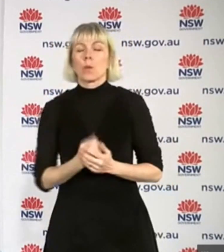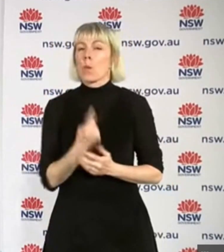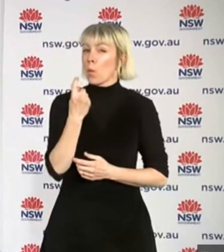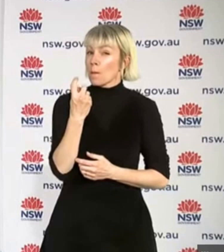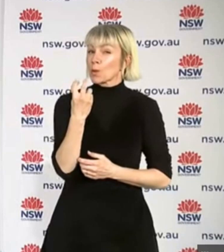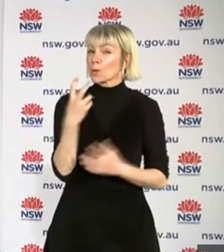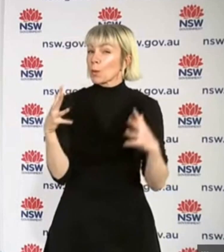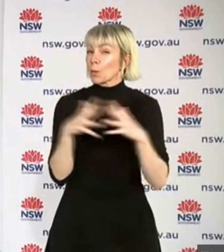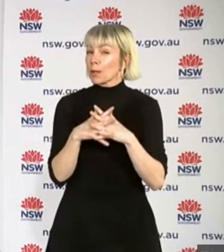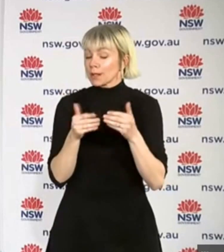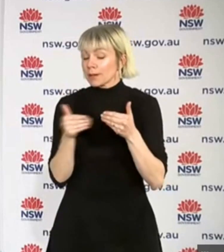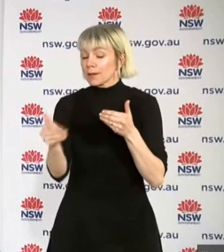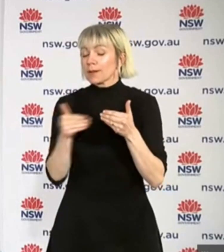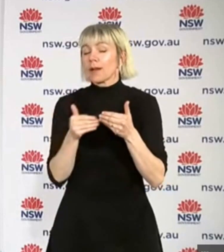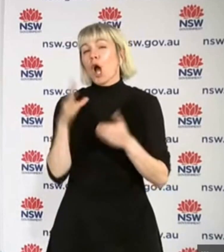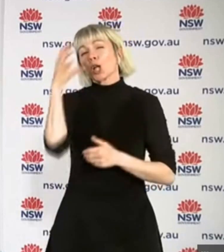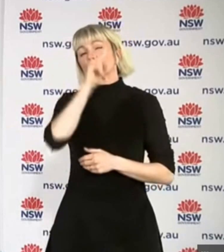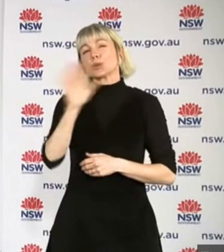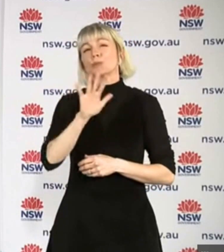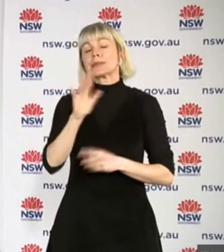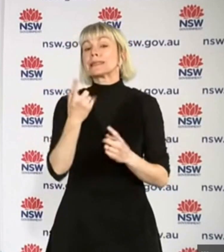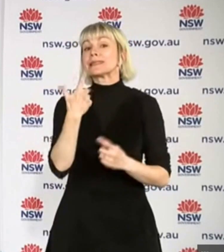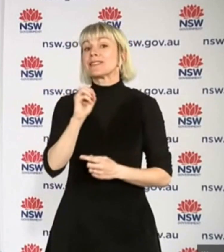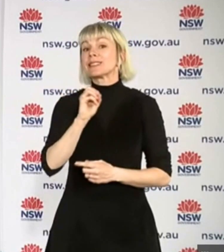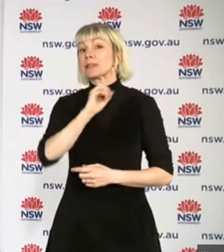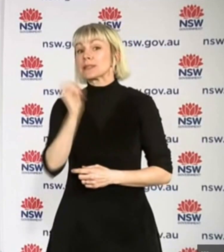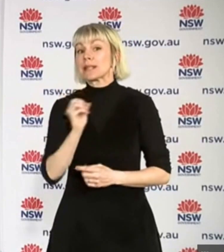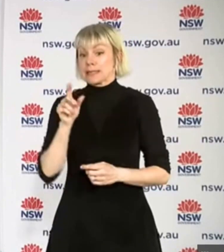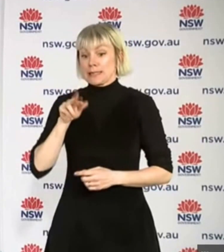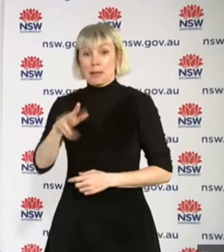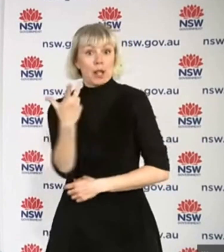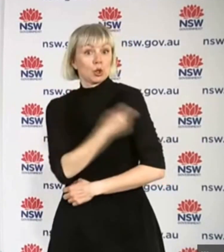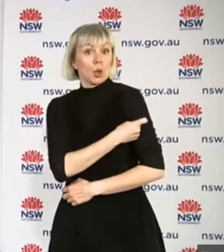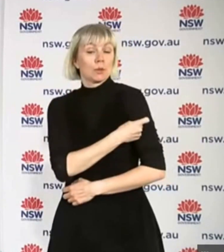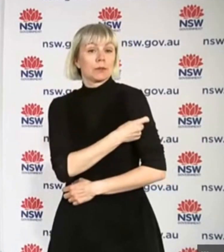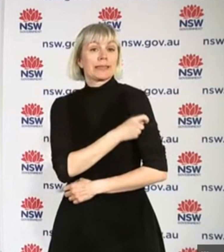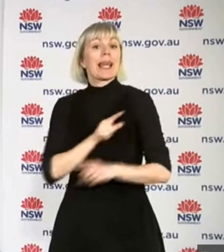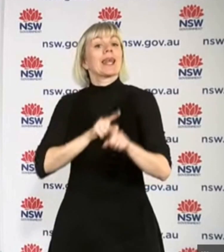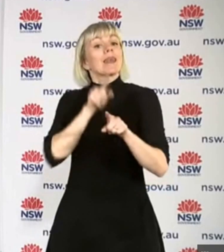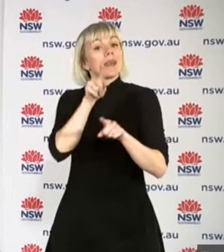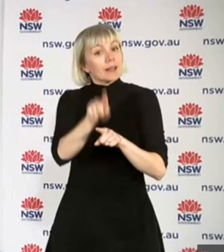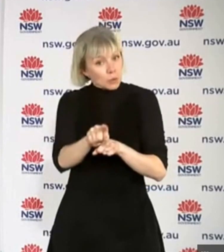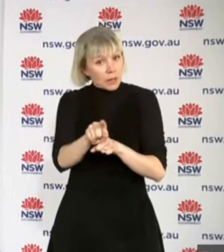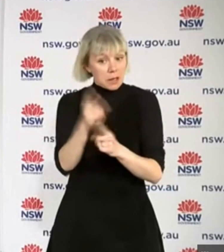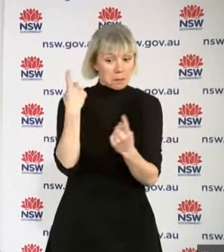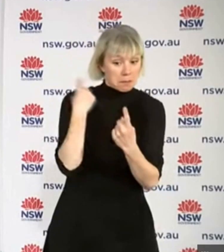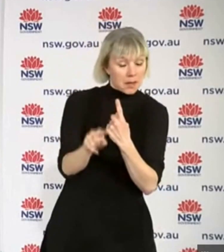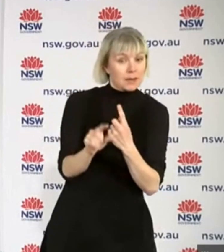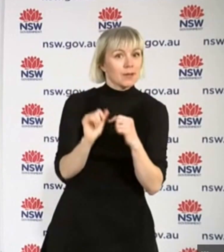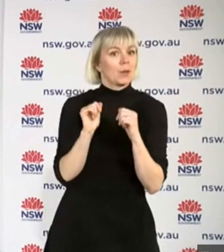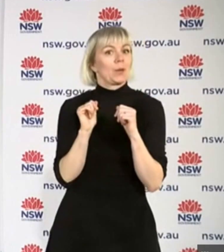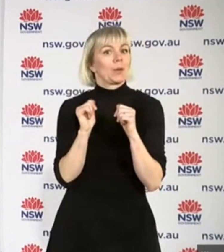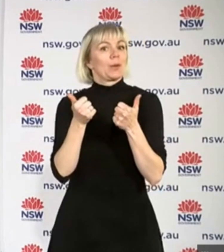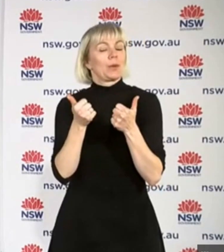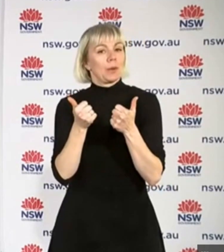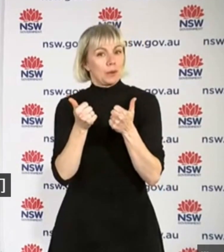know, we assume that we'll hit the 70% double dose number sometime next week, which means the Monday after the 11th